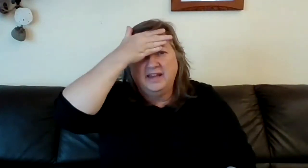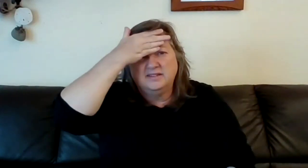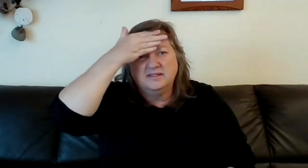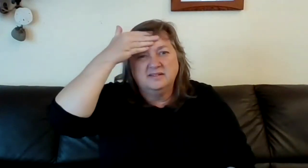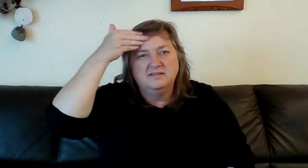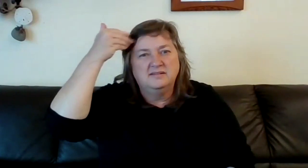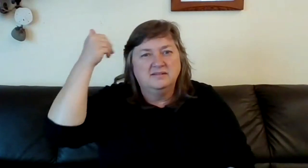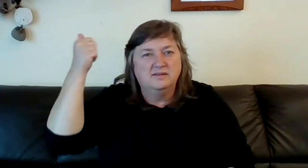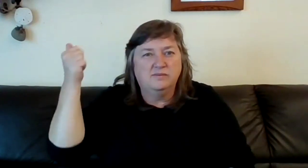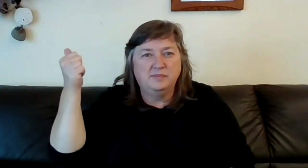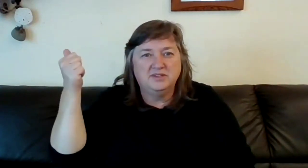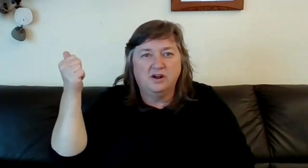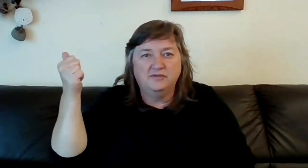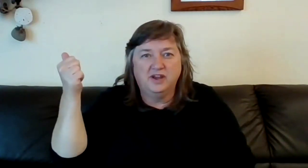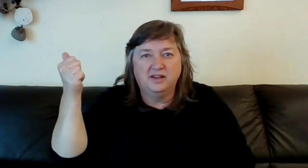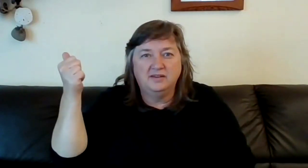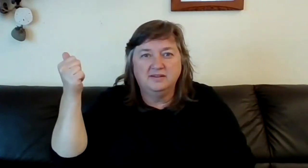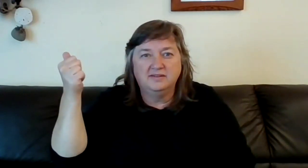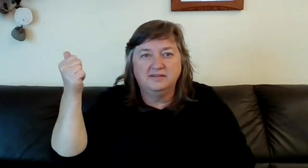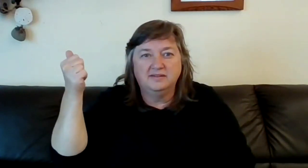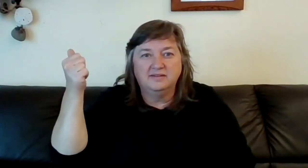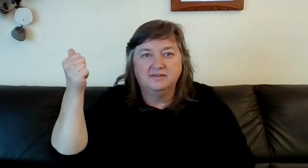Forget. Wipes it off your head.